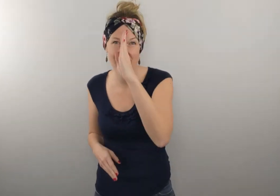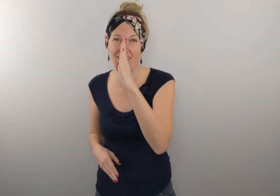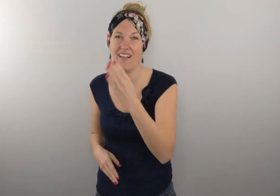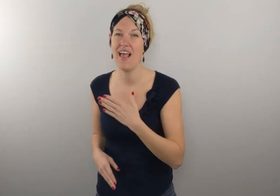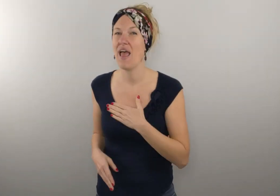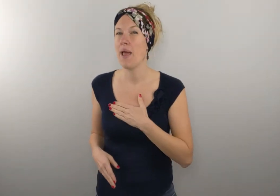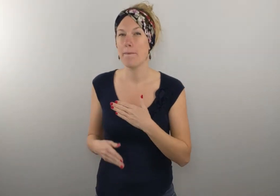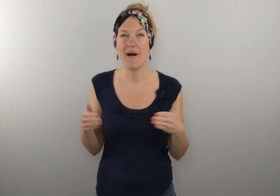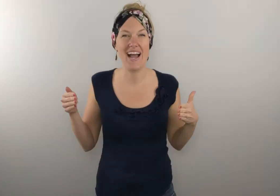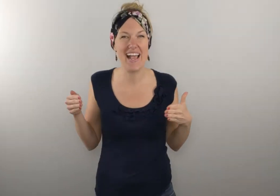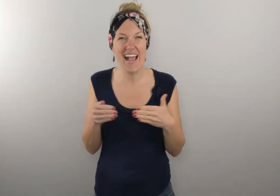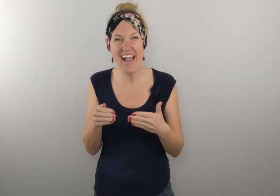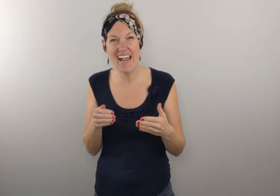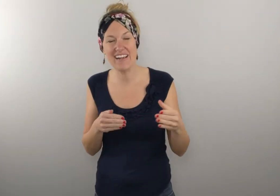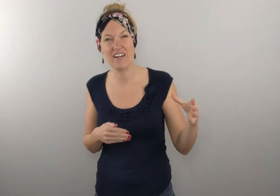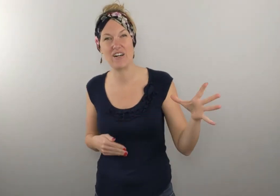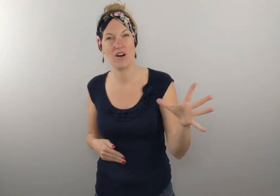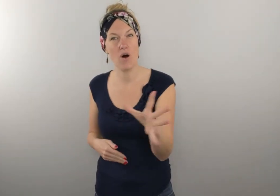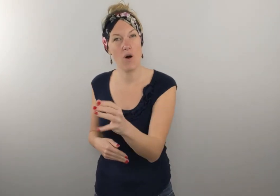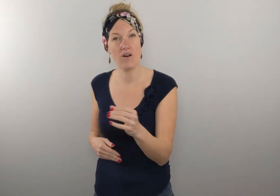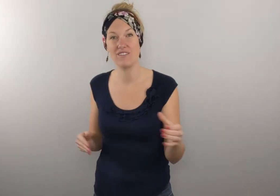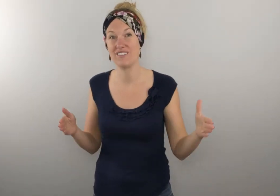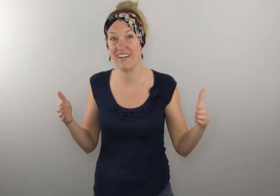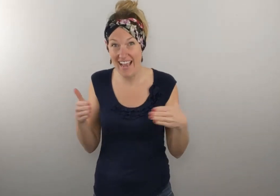veil. My anchor